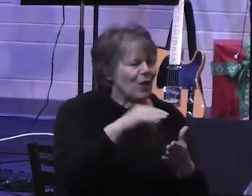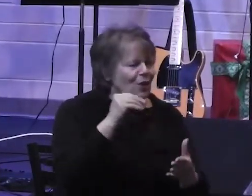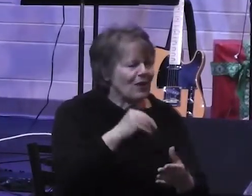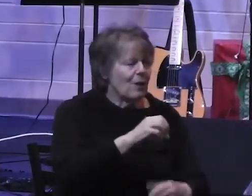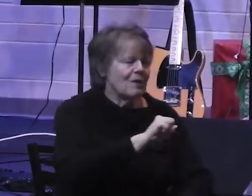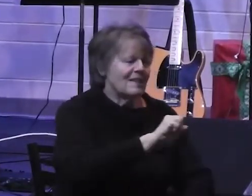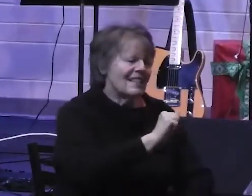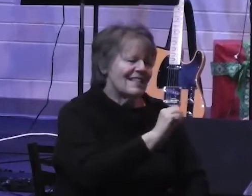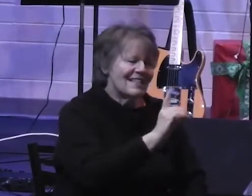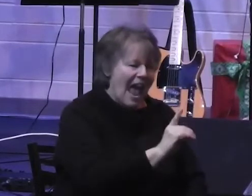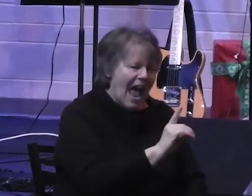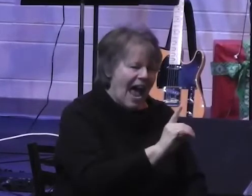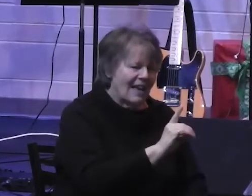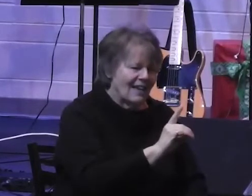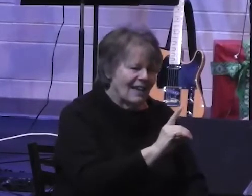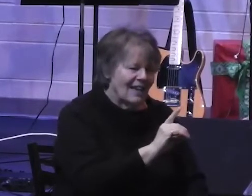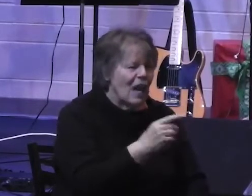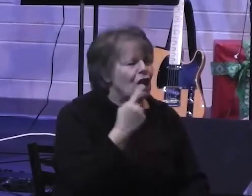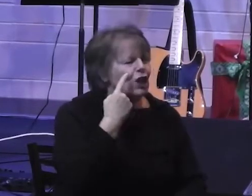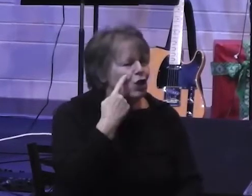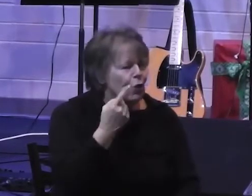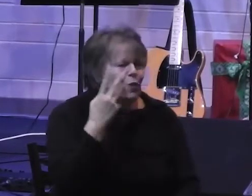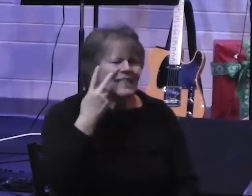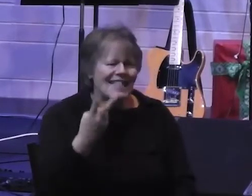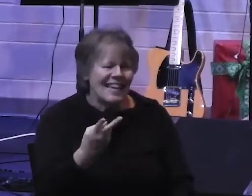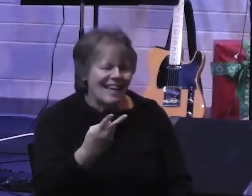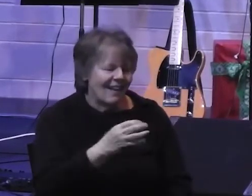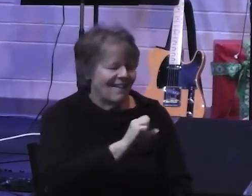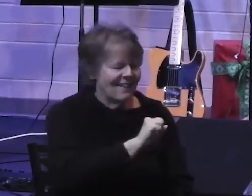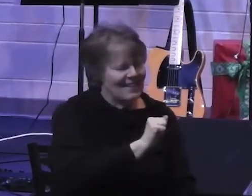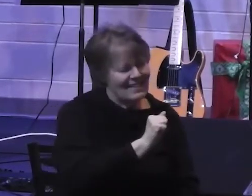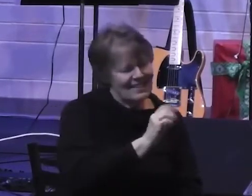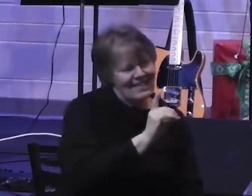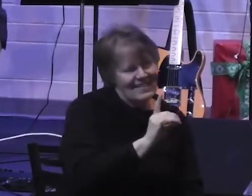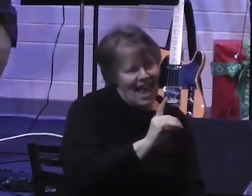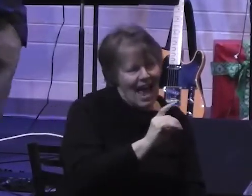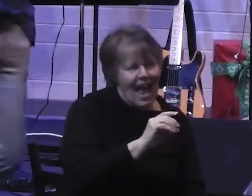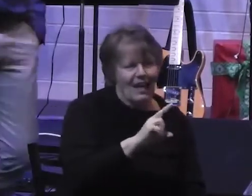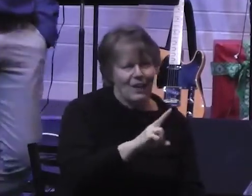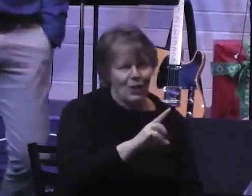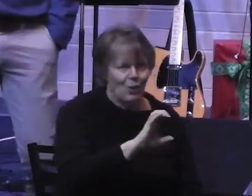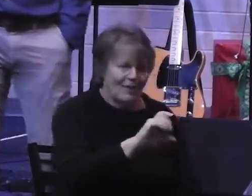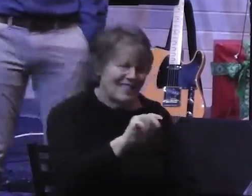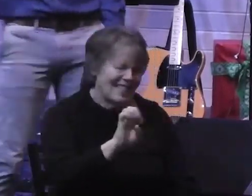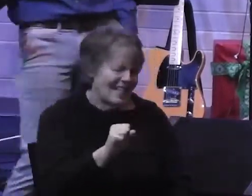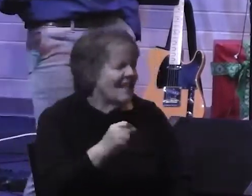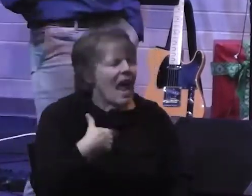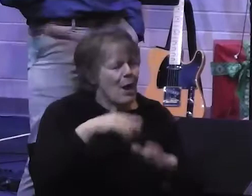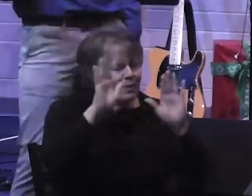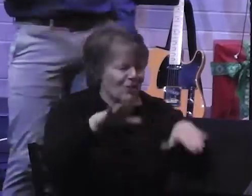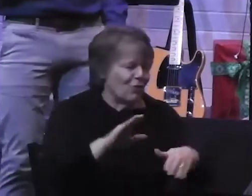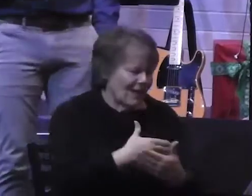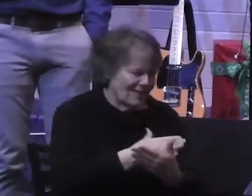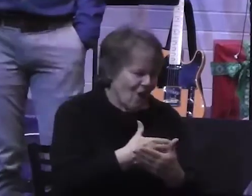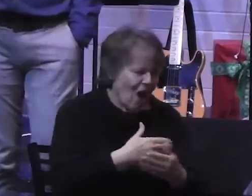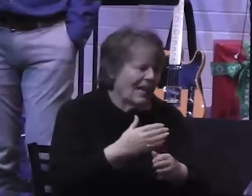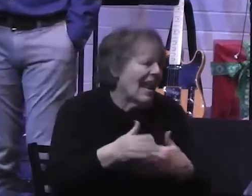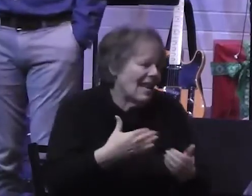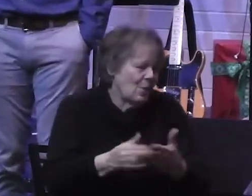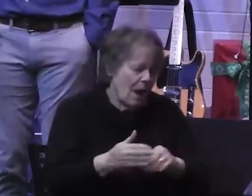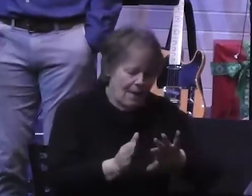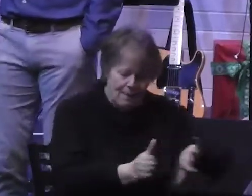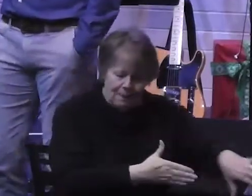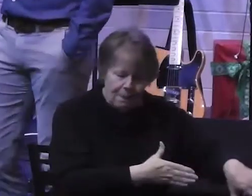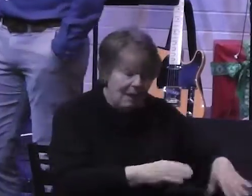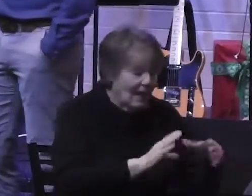anybody who learned that song as a kid? Okay, good. A few of you. Okay, the rest, I'm sorry for the rest of you. It's a great song. We'll learn later that the Pharisees,